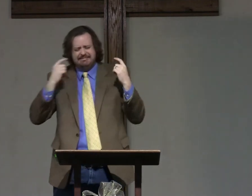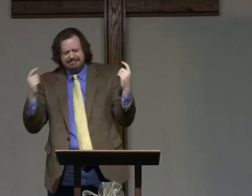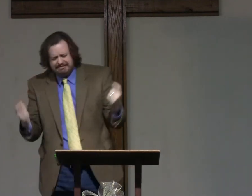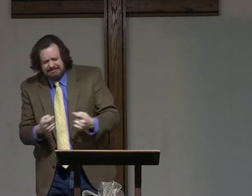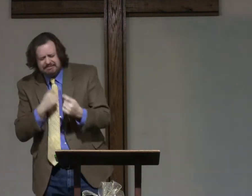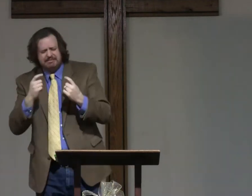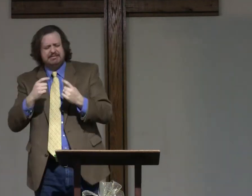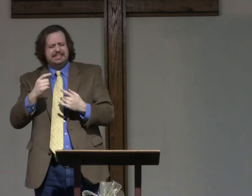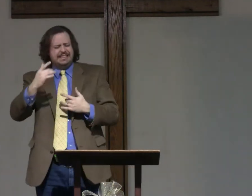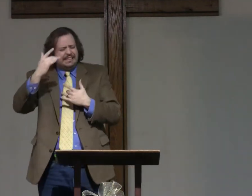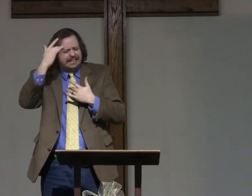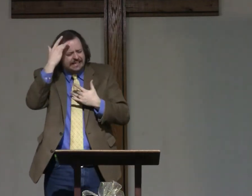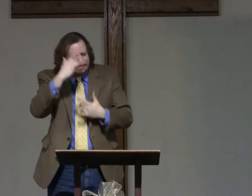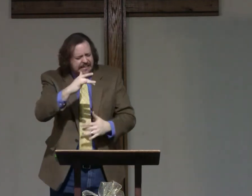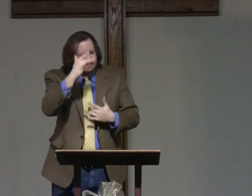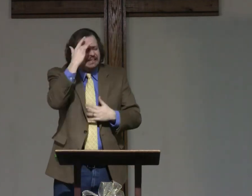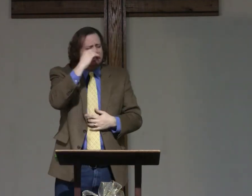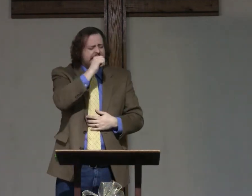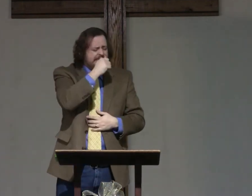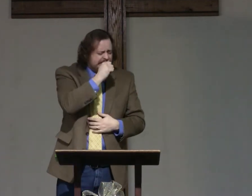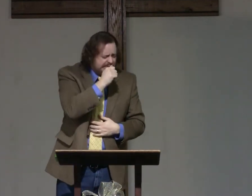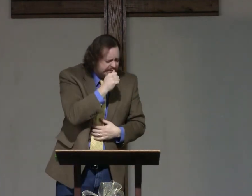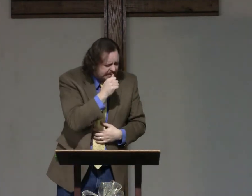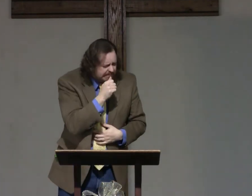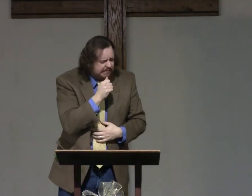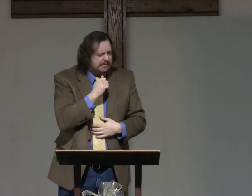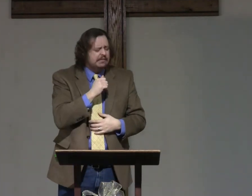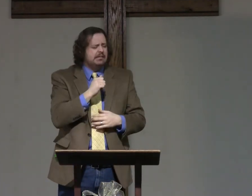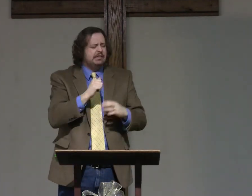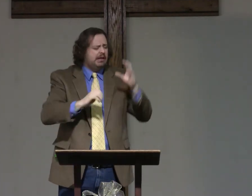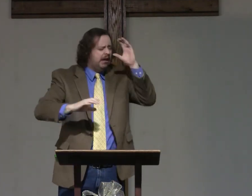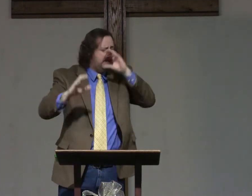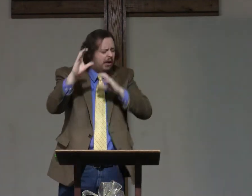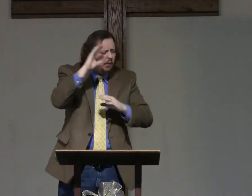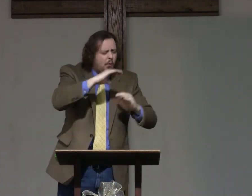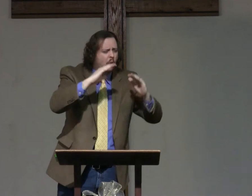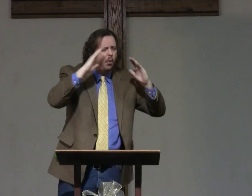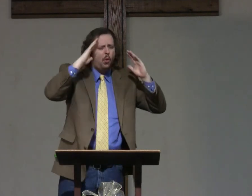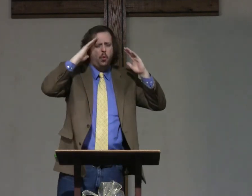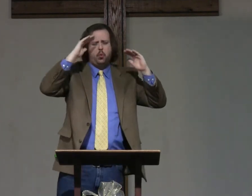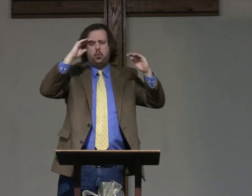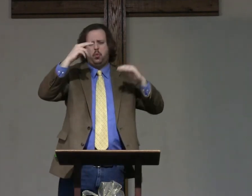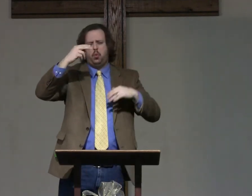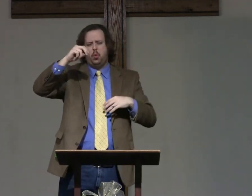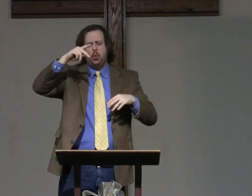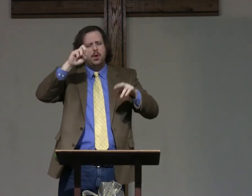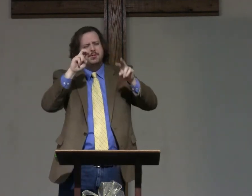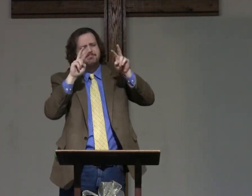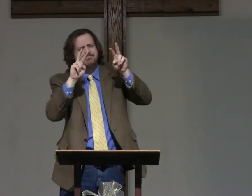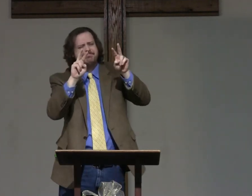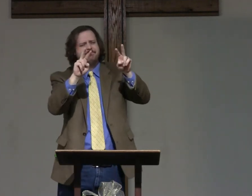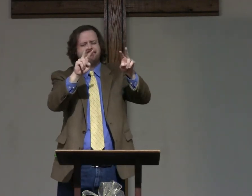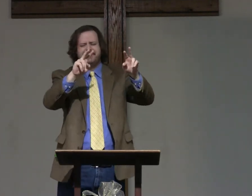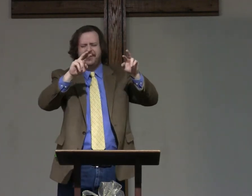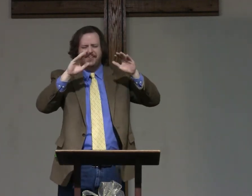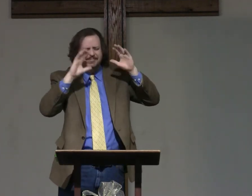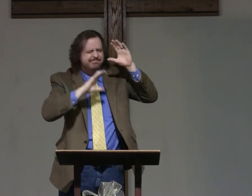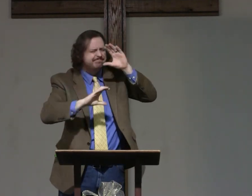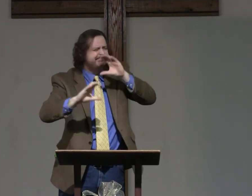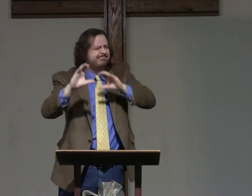Those who are lost in darkness and sin and illness and suffering are searching for a hope.